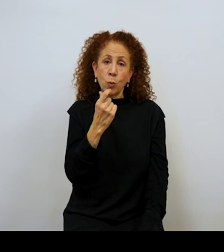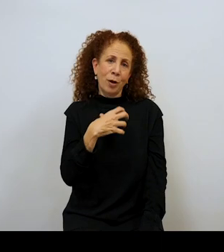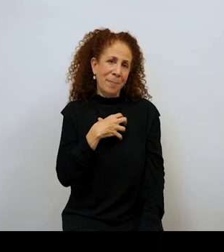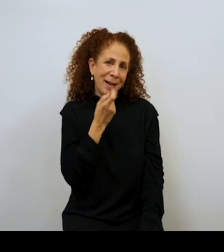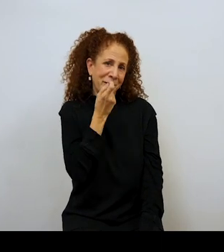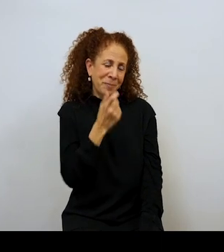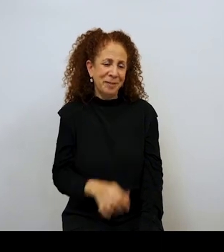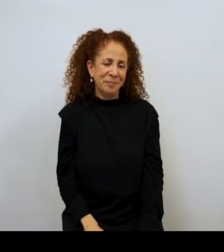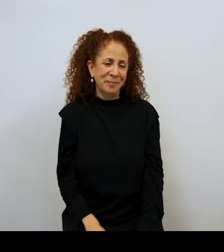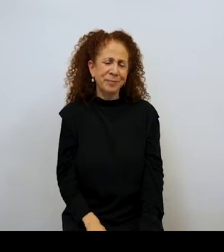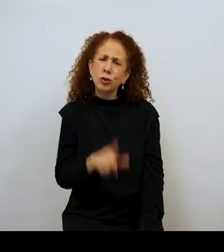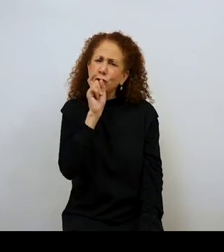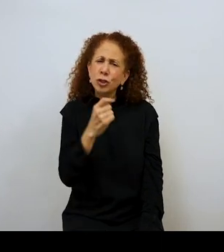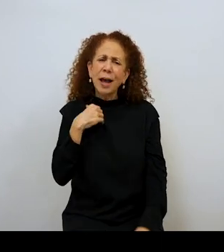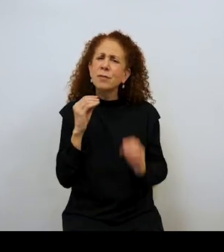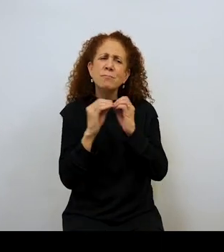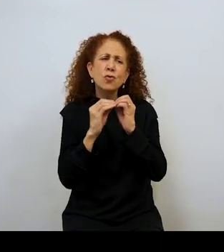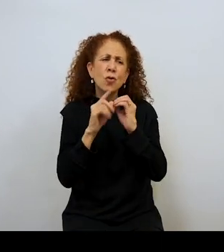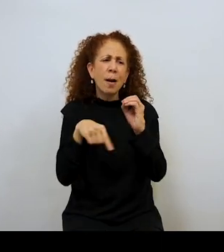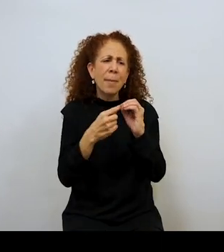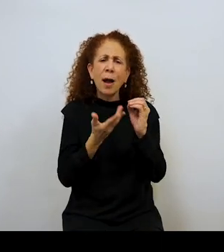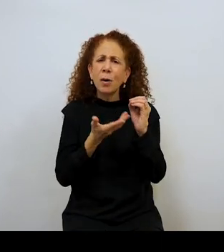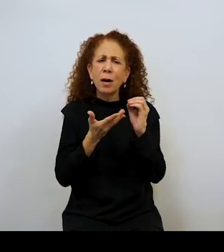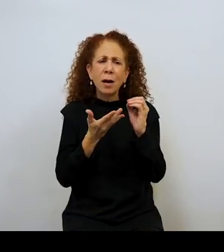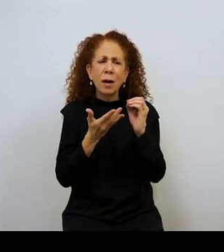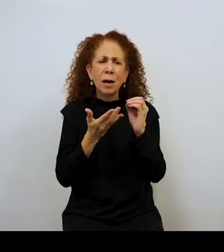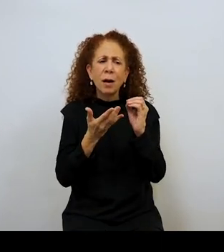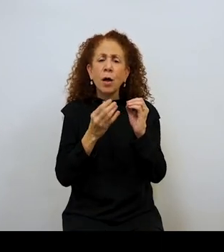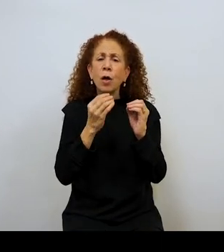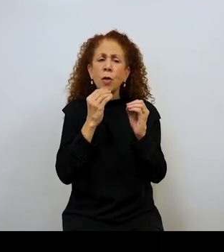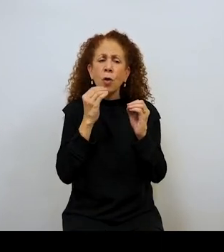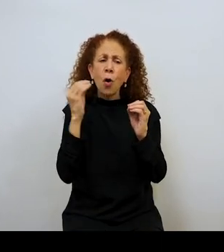complain, I wish there'd been a little bit more about